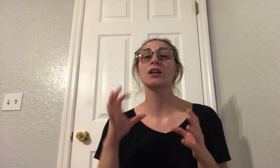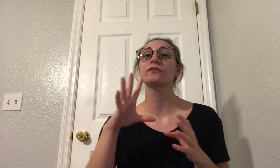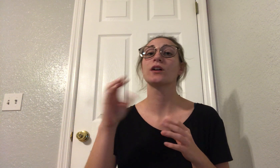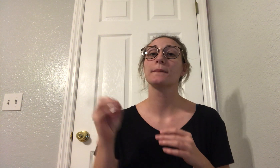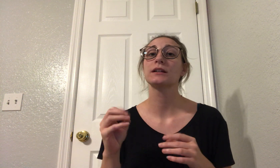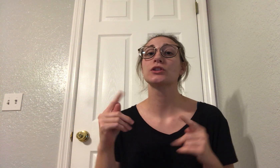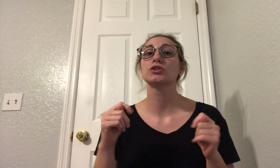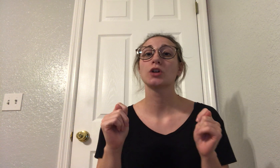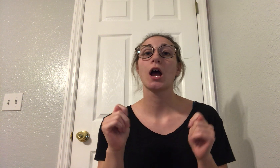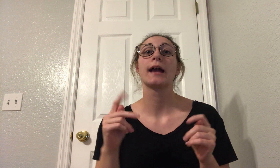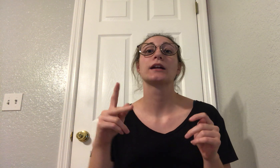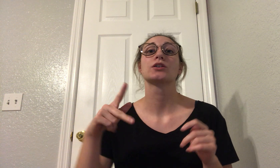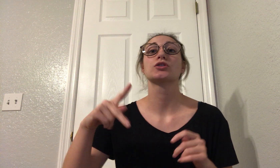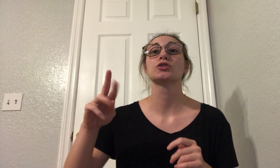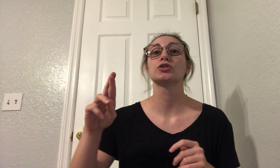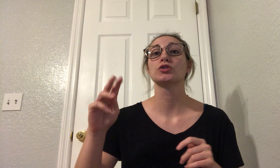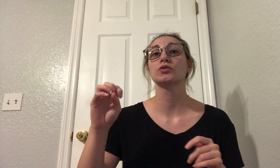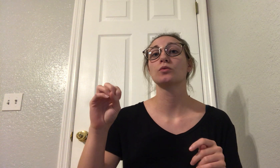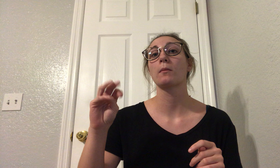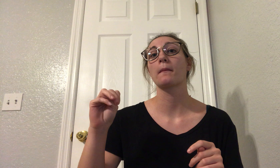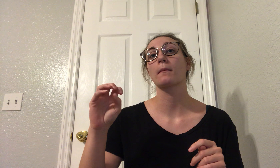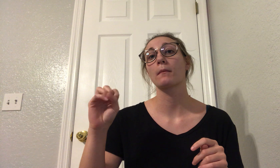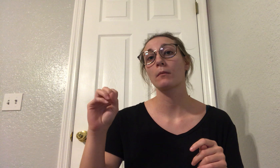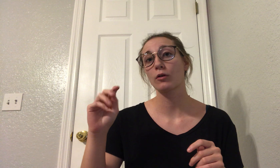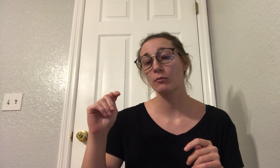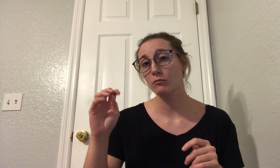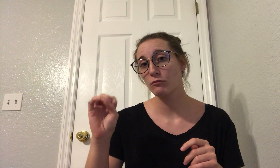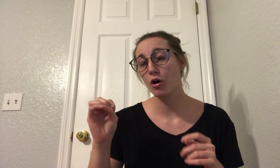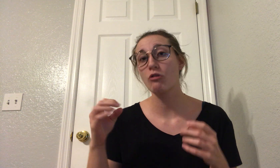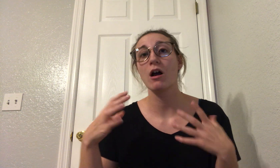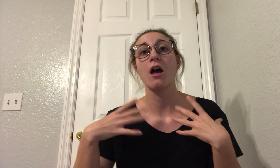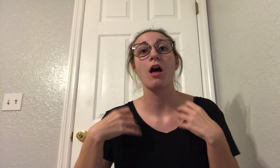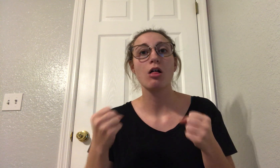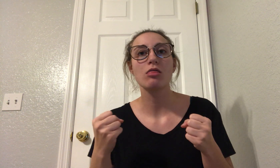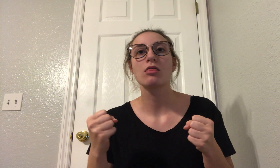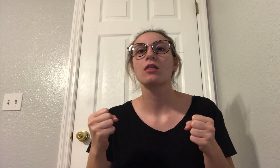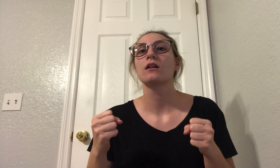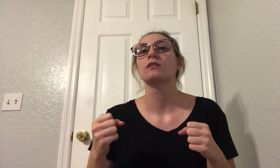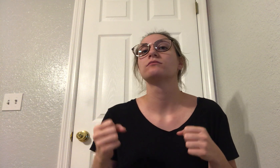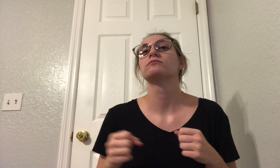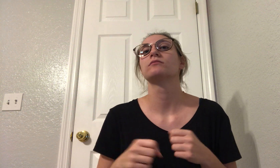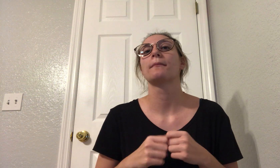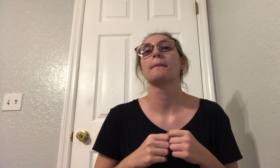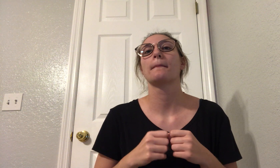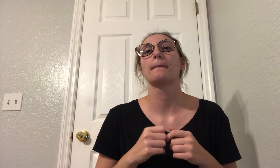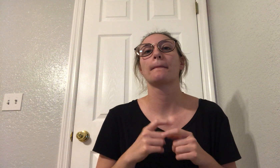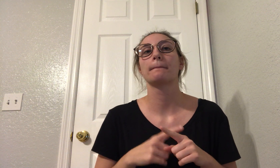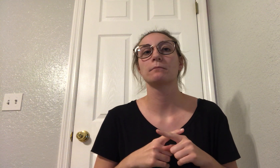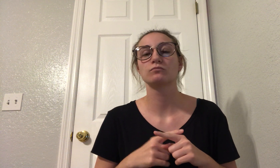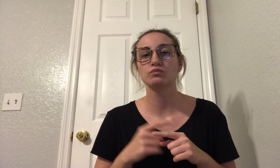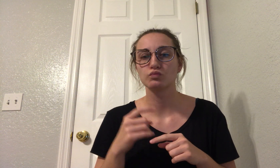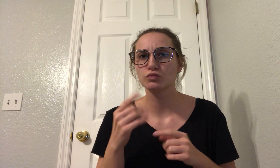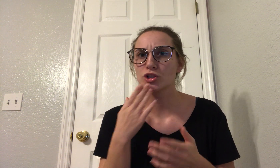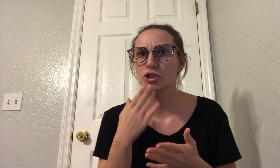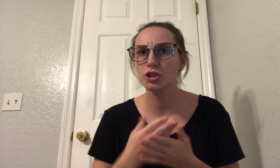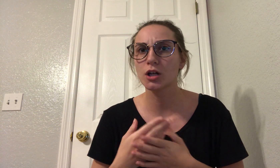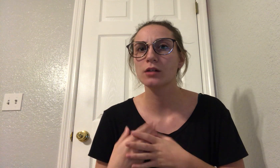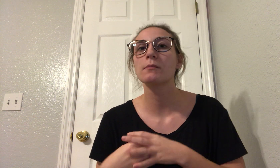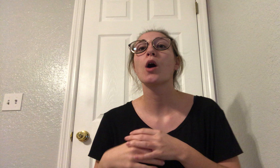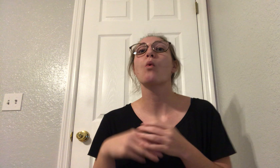not. And many are expensive. Water is free. We all need to be adequately hydrated. Simple numbers